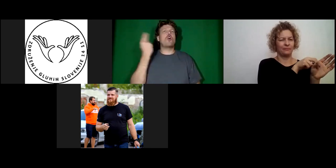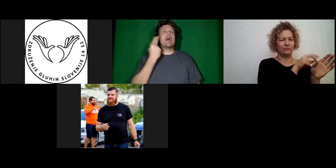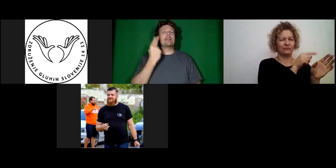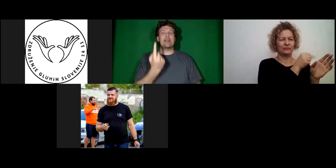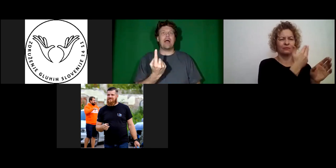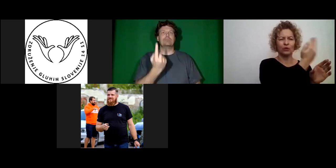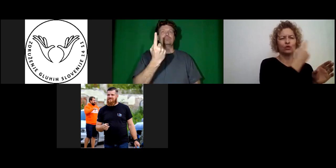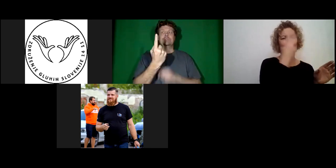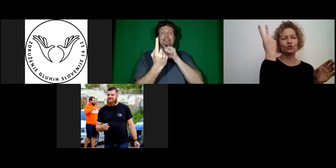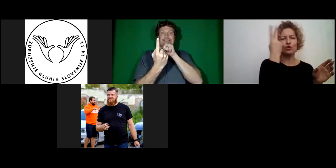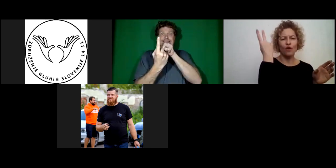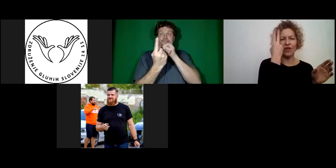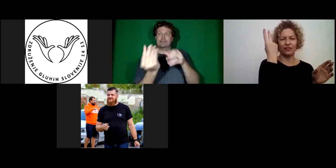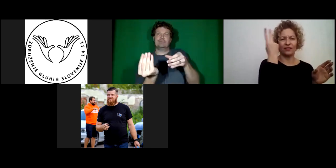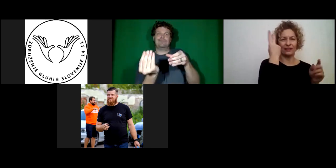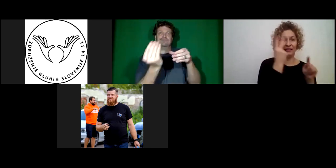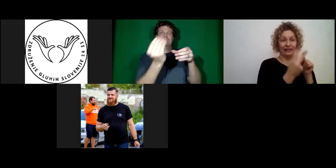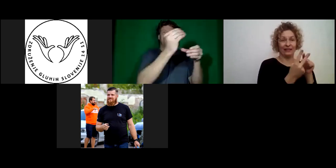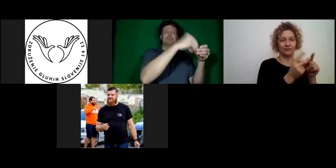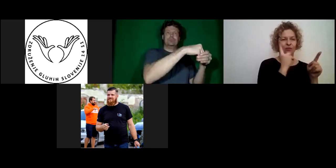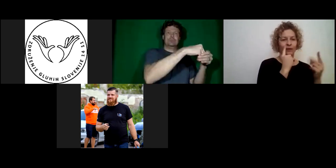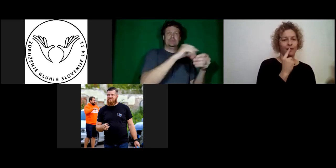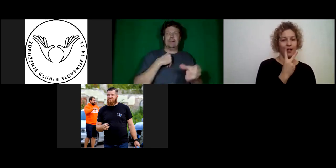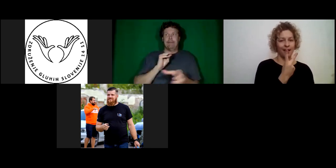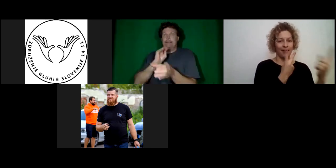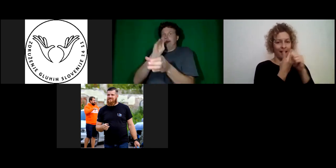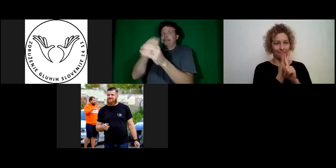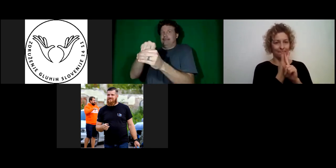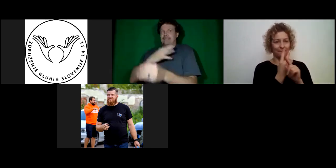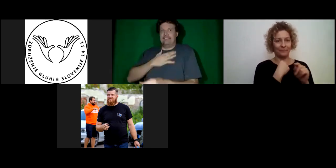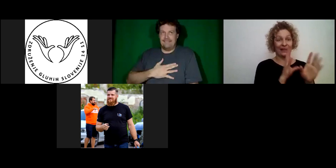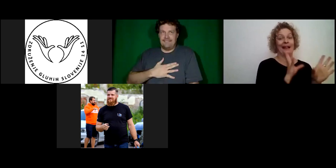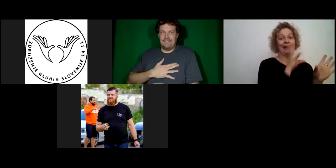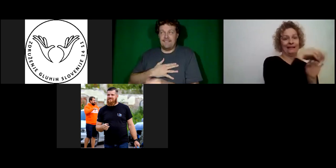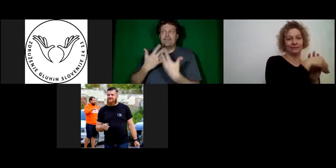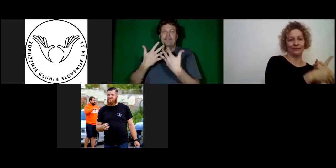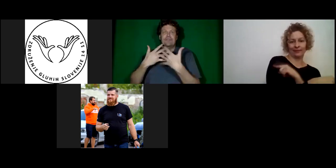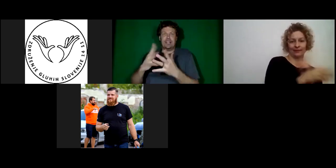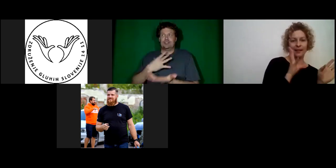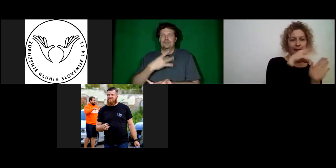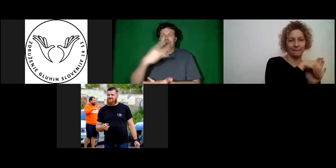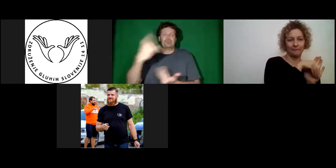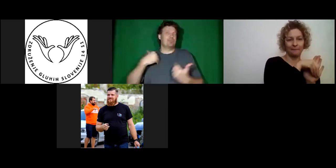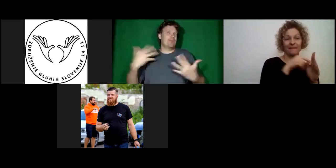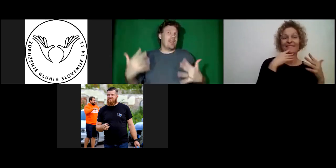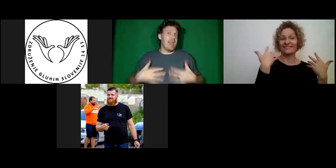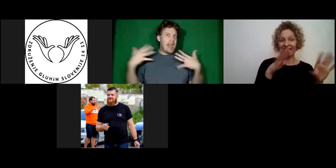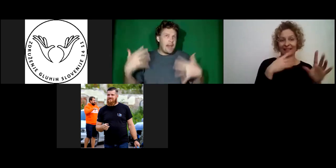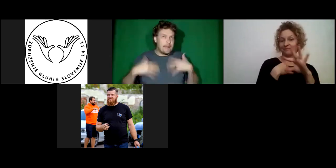best European team in Slovenia. So that one could join the European League. That was my